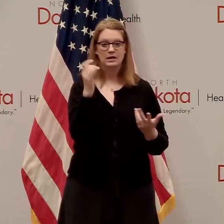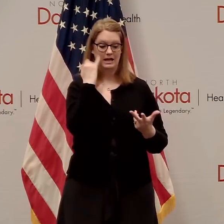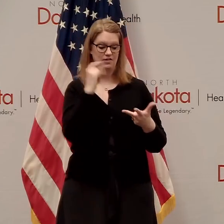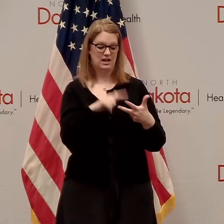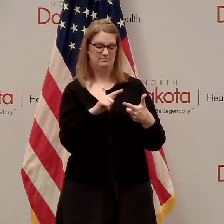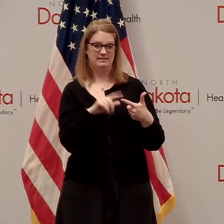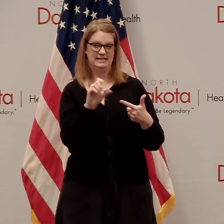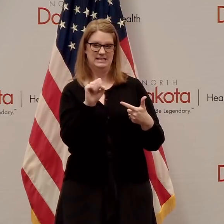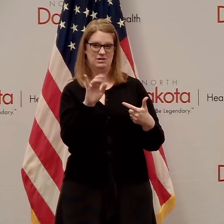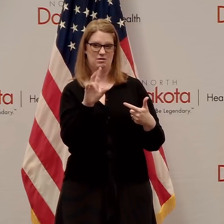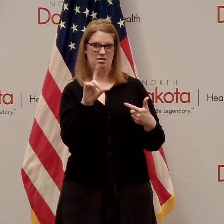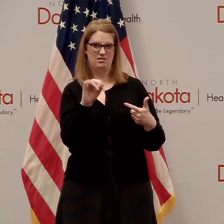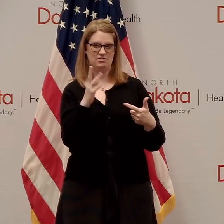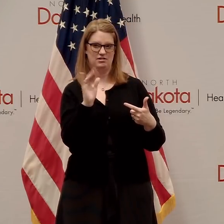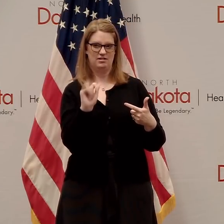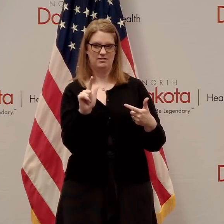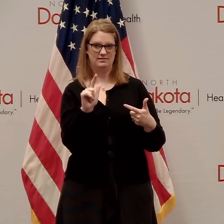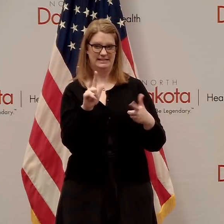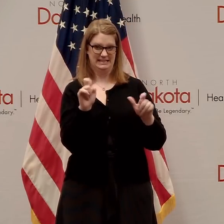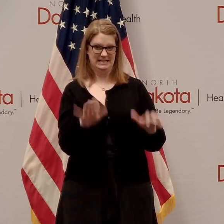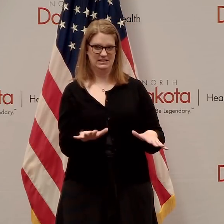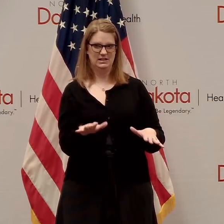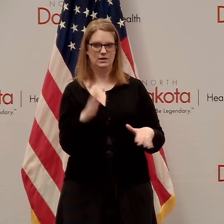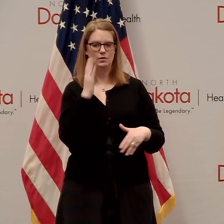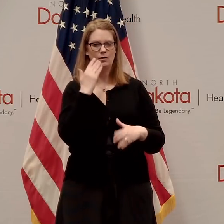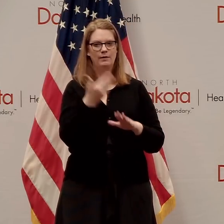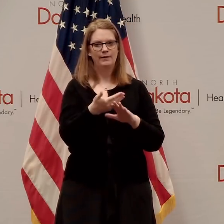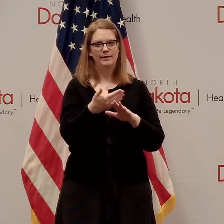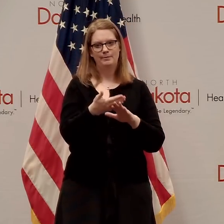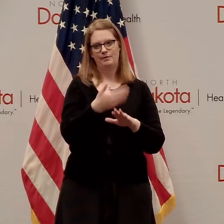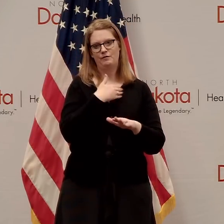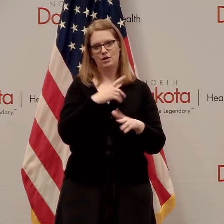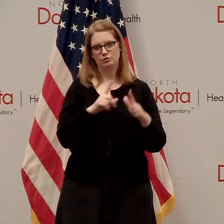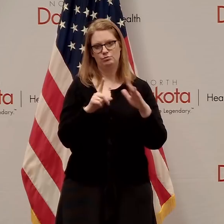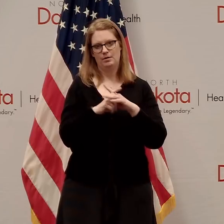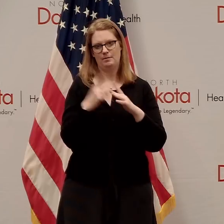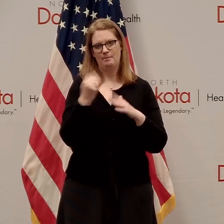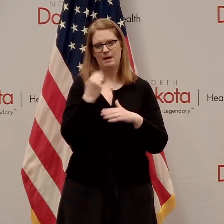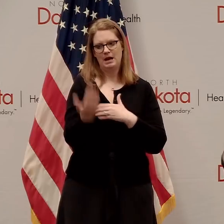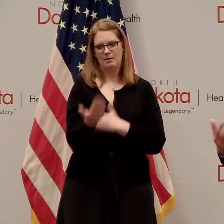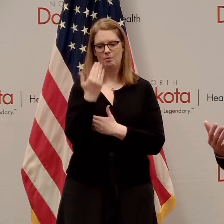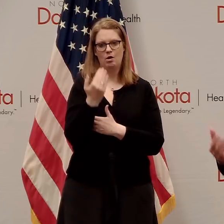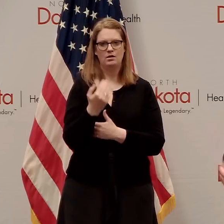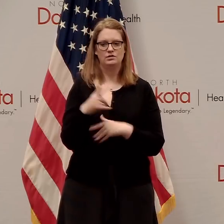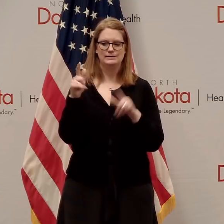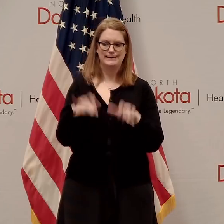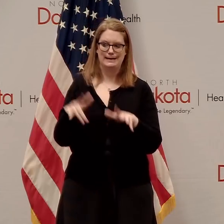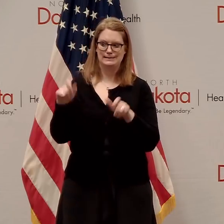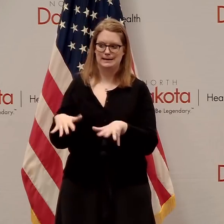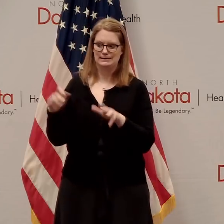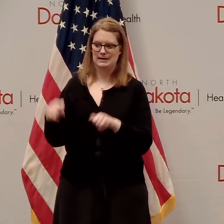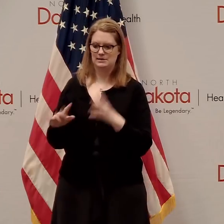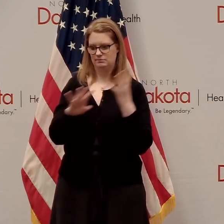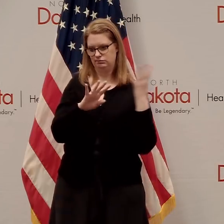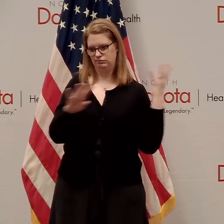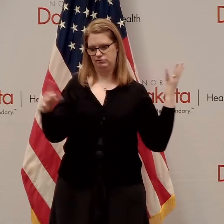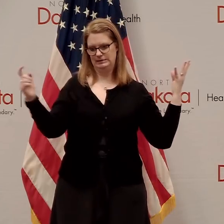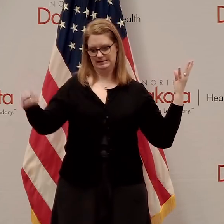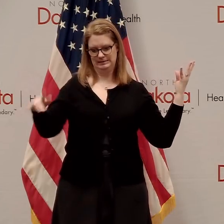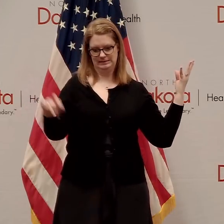testing, you could test everybody before they went into the plant on Monday morning. I mean, that could be part of what happens, and then you